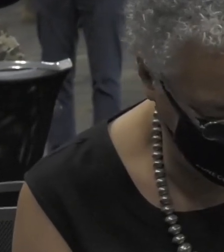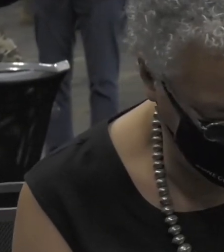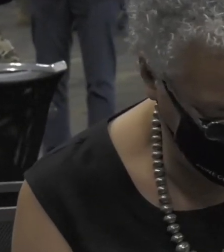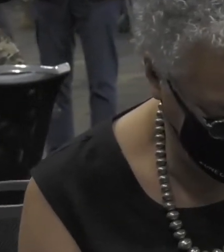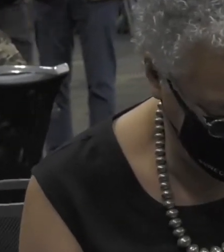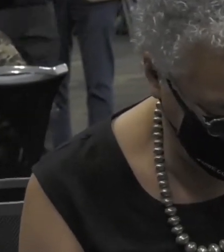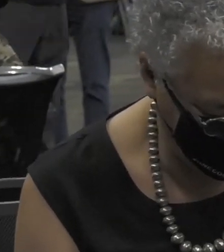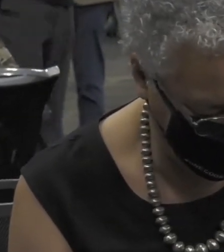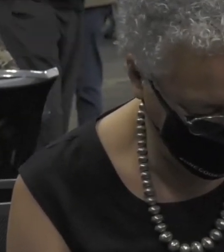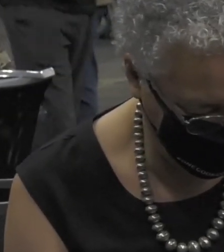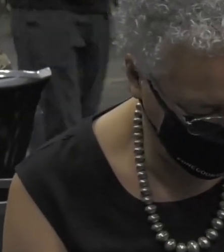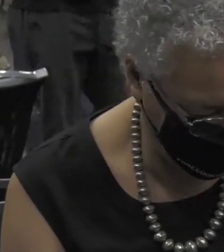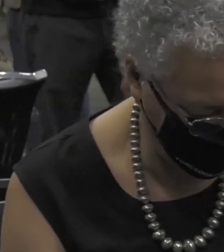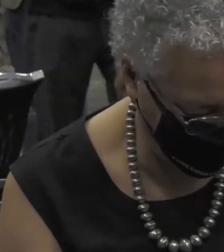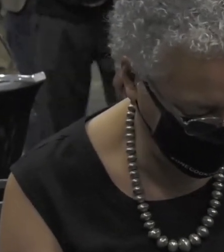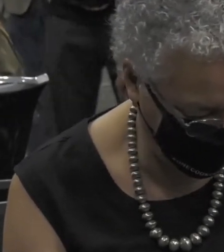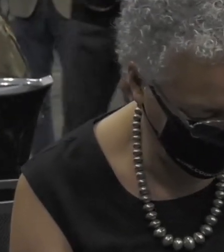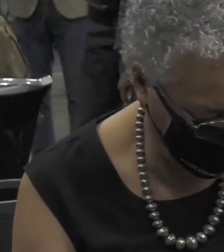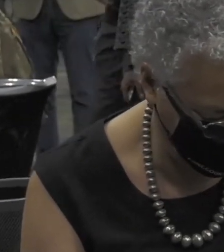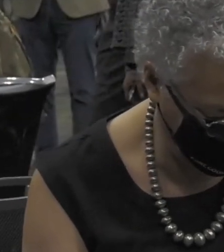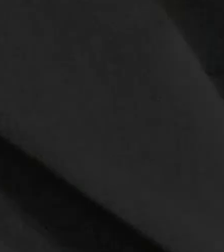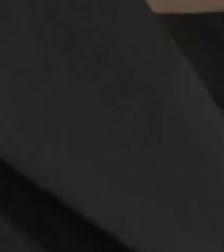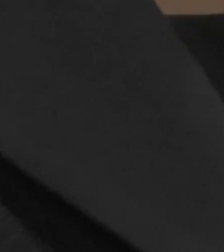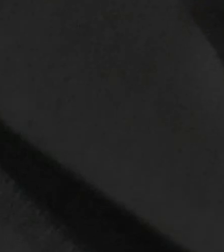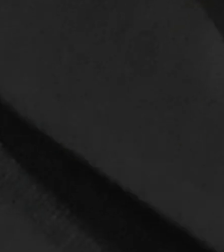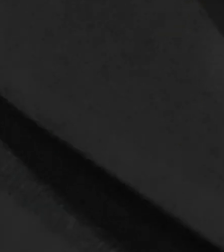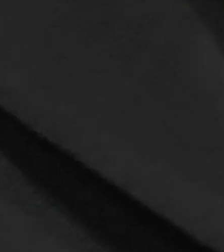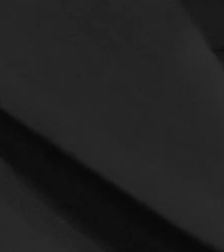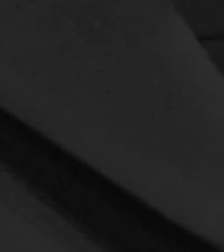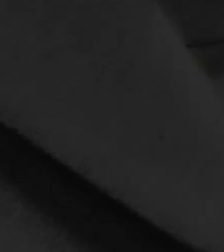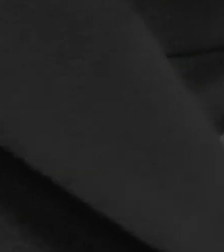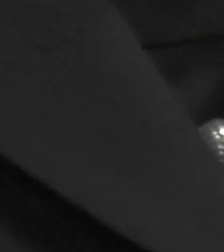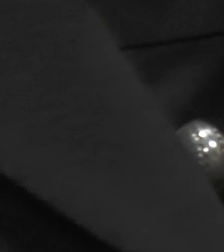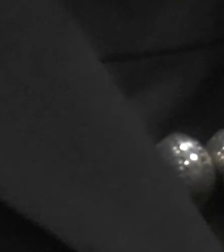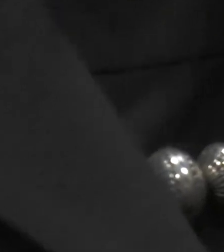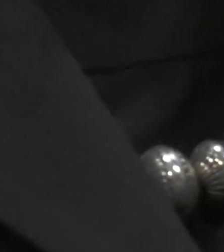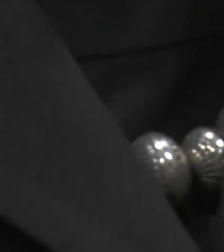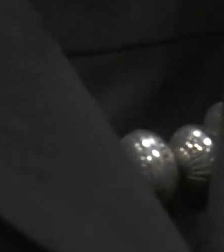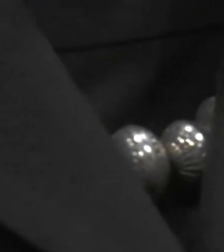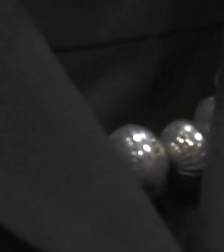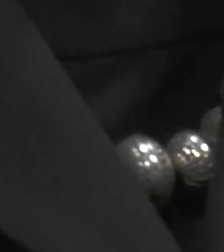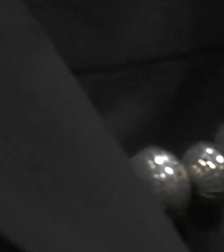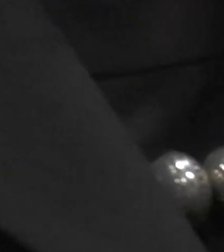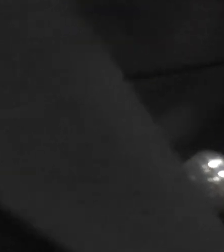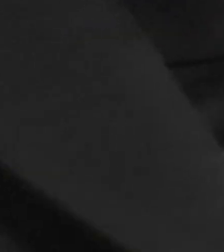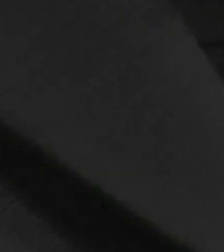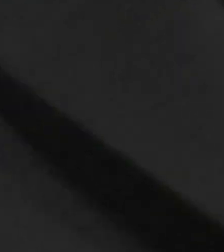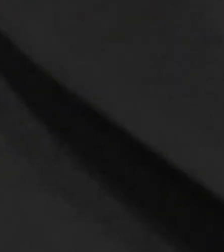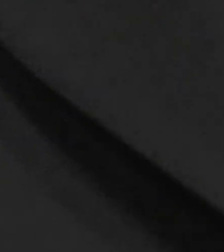every single time that you are eligible and we have appointments available. You will get that information.